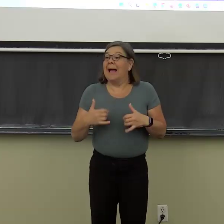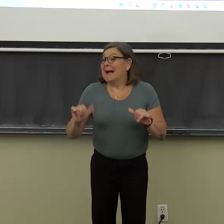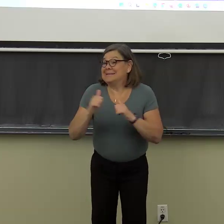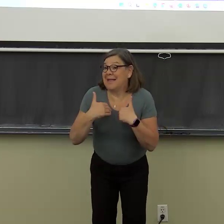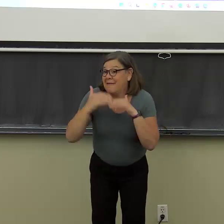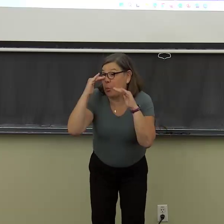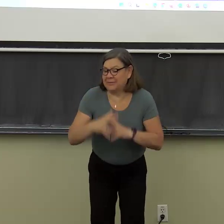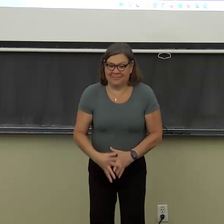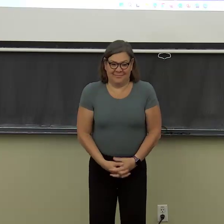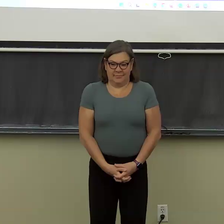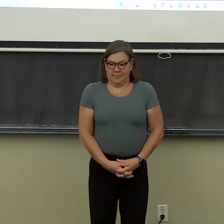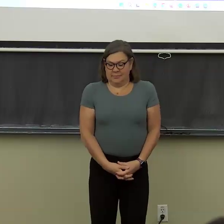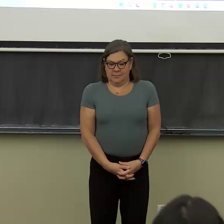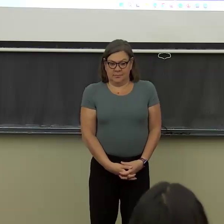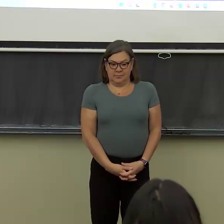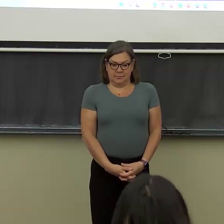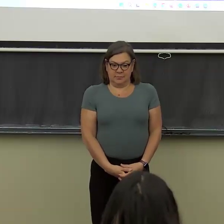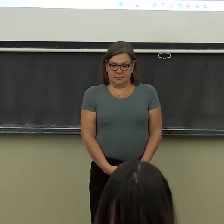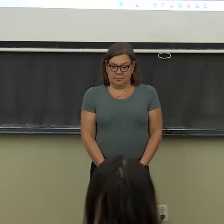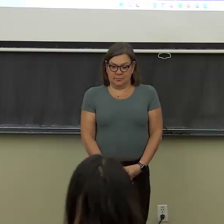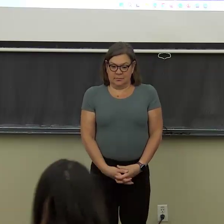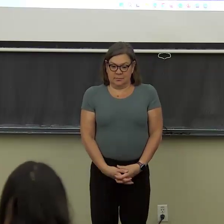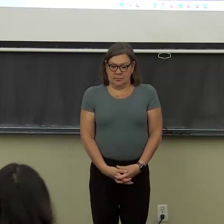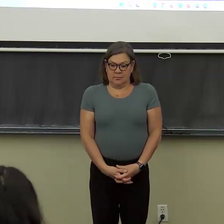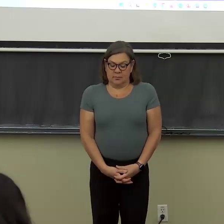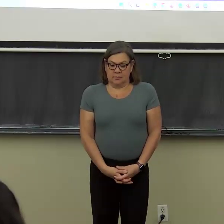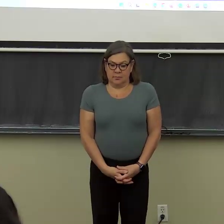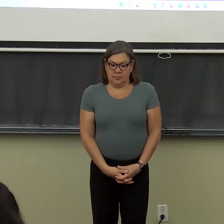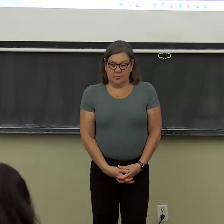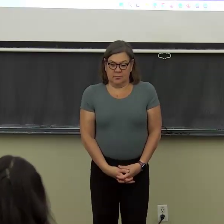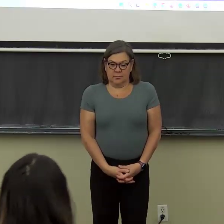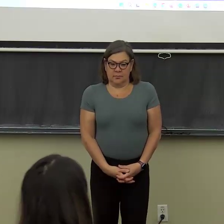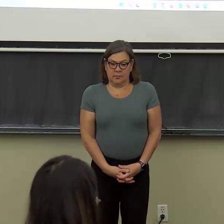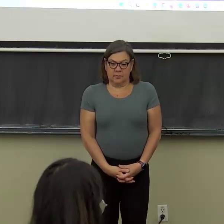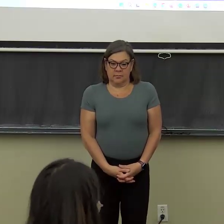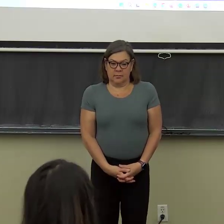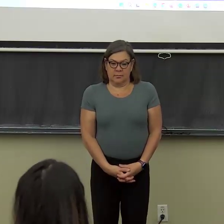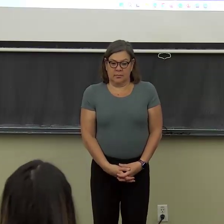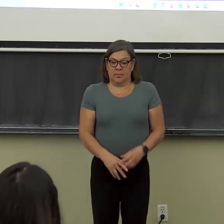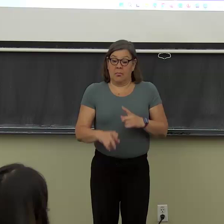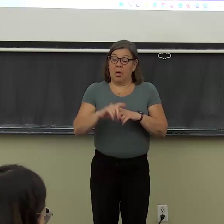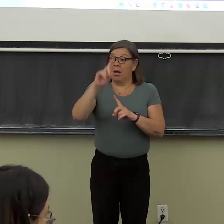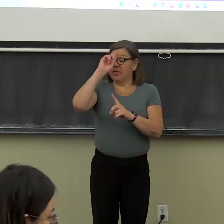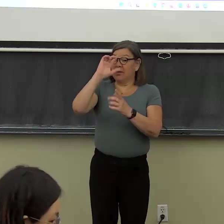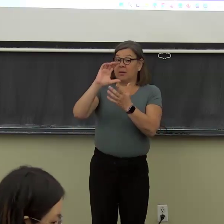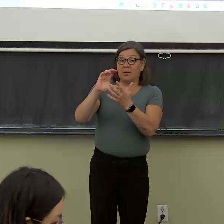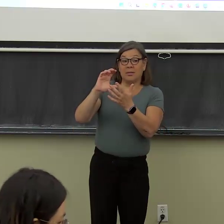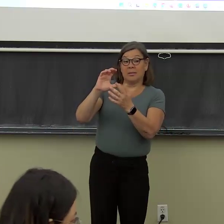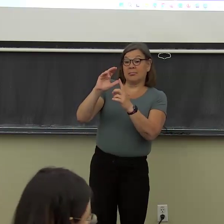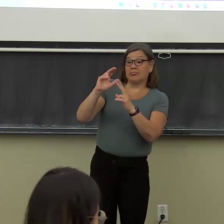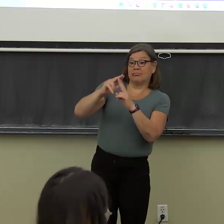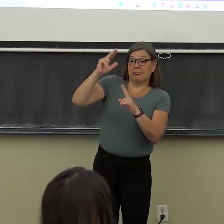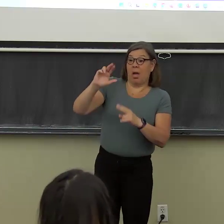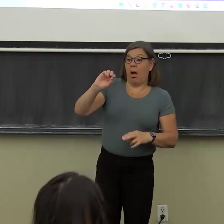hope. yeah, but of course, the optimization routines are not guided by what we think is right,